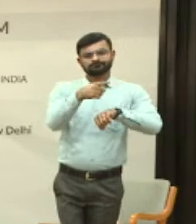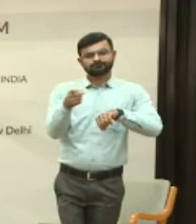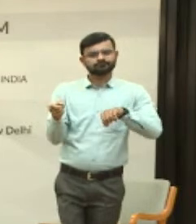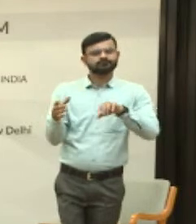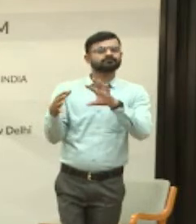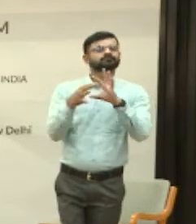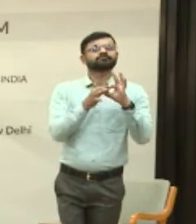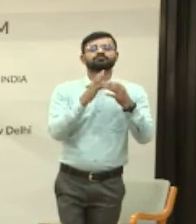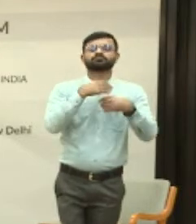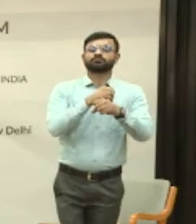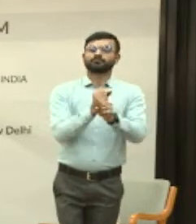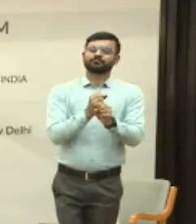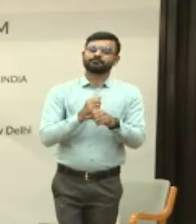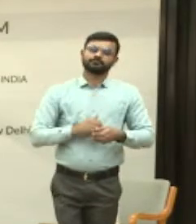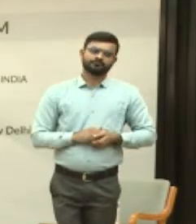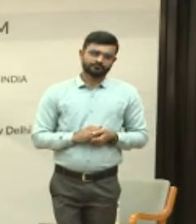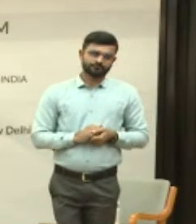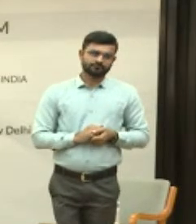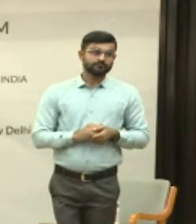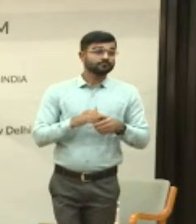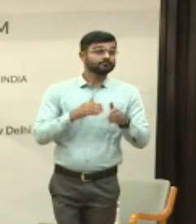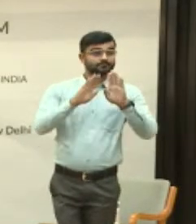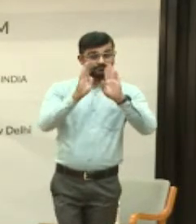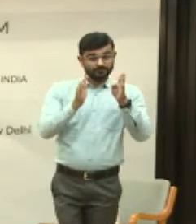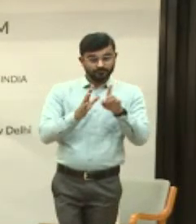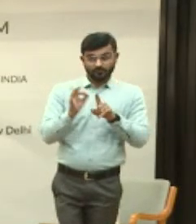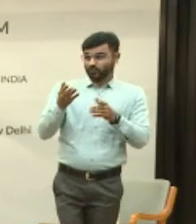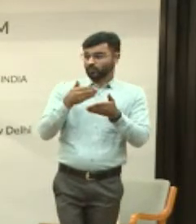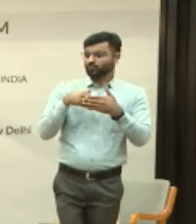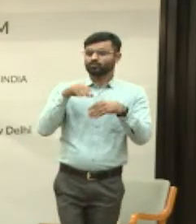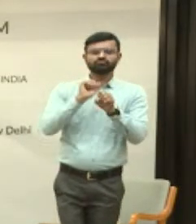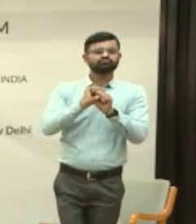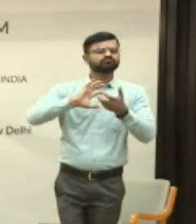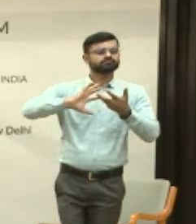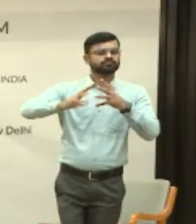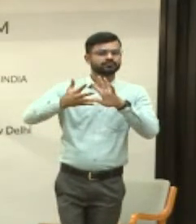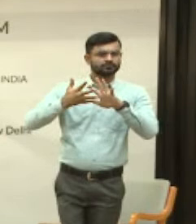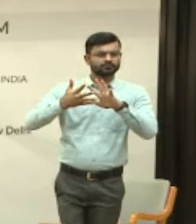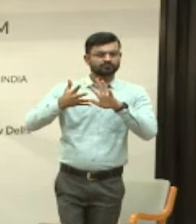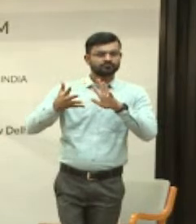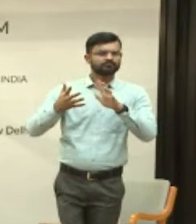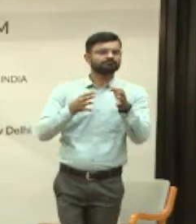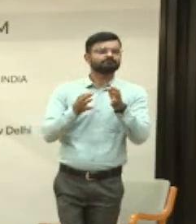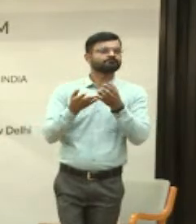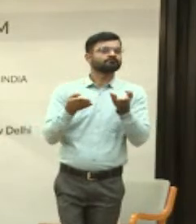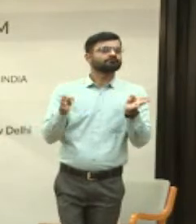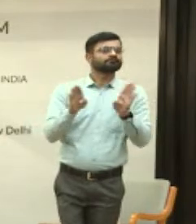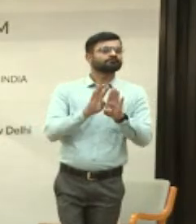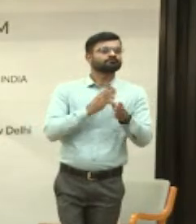it, the statute will not automatically expire.